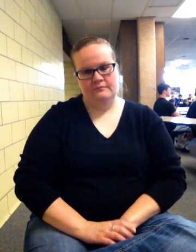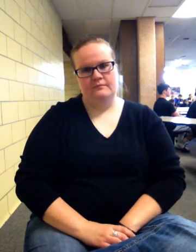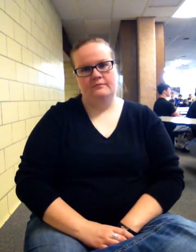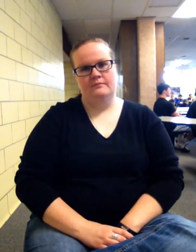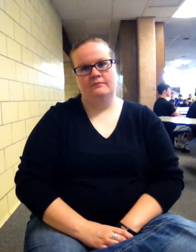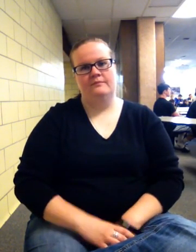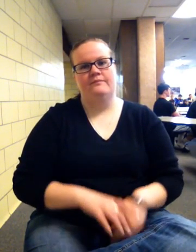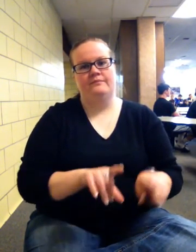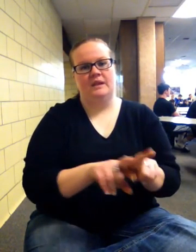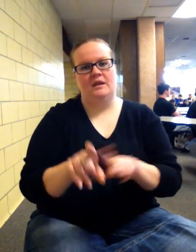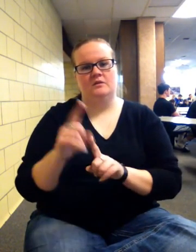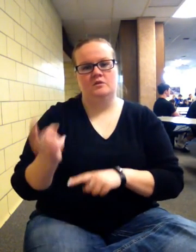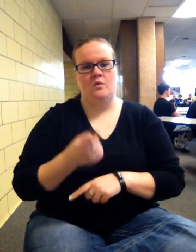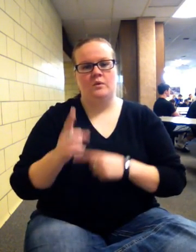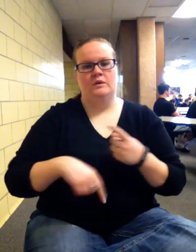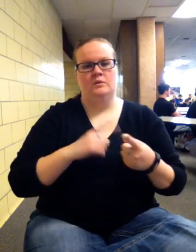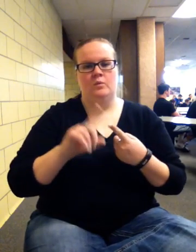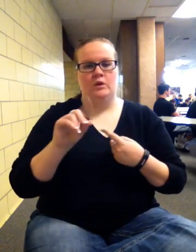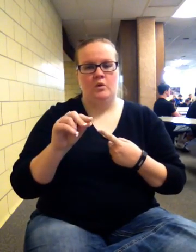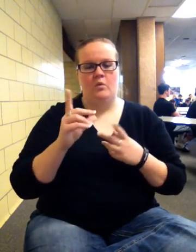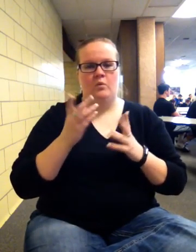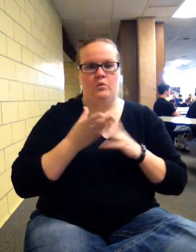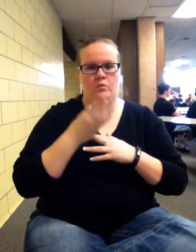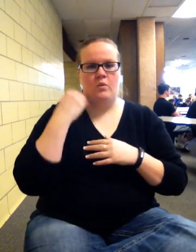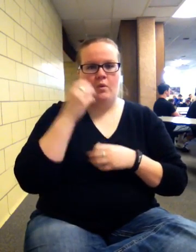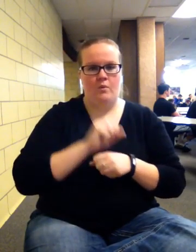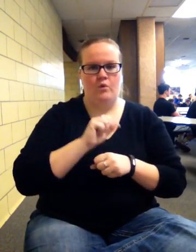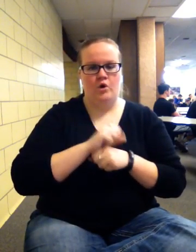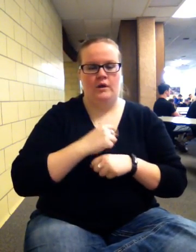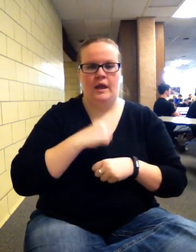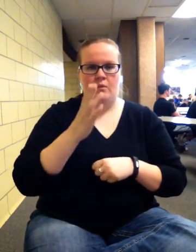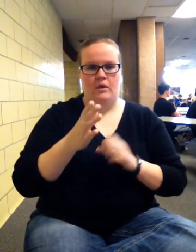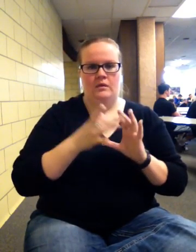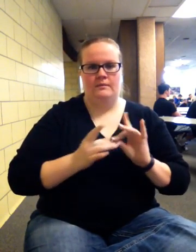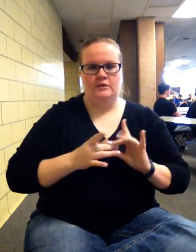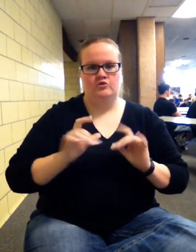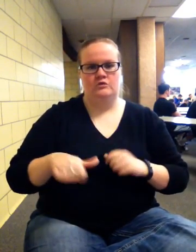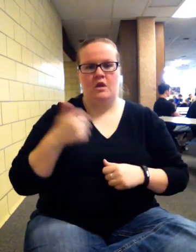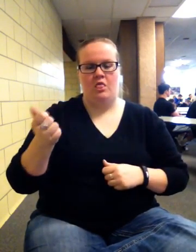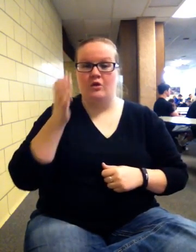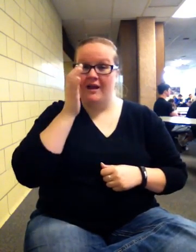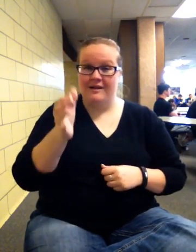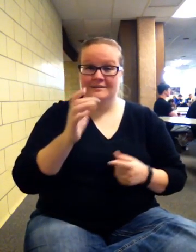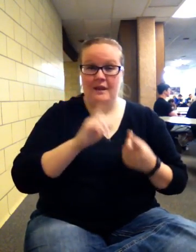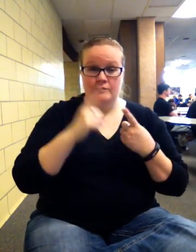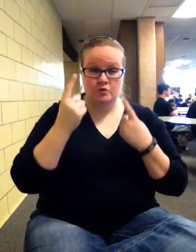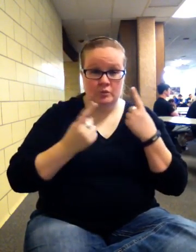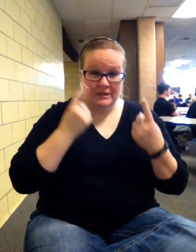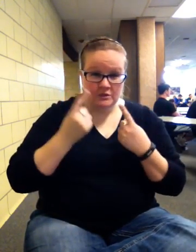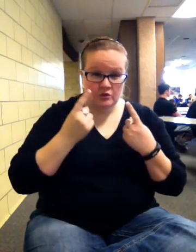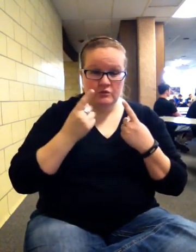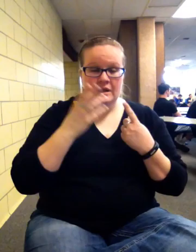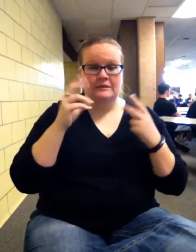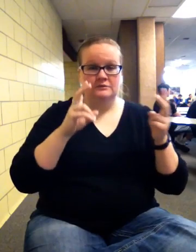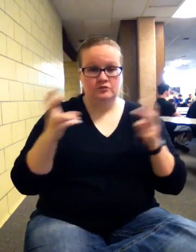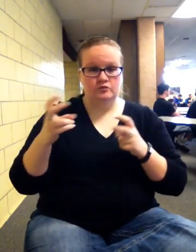As always, when we go through the homework, I'll point out some other concepts to consider and issues with the calculations. I